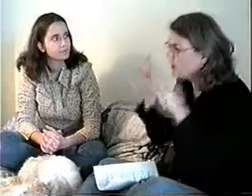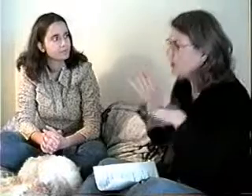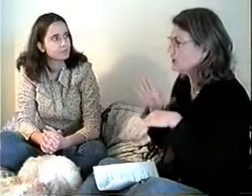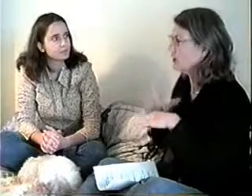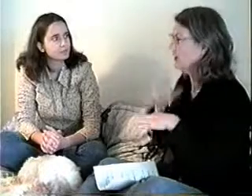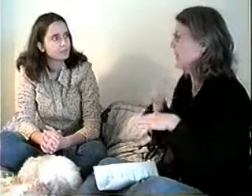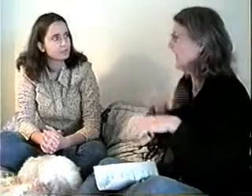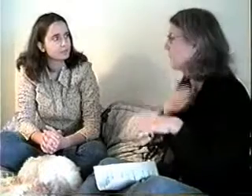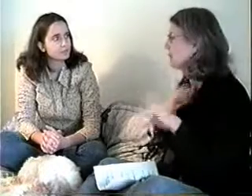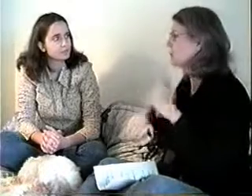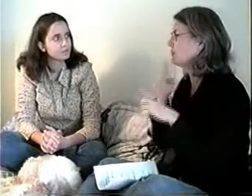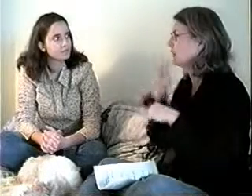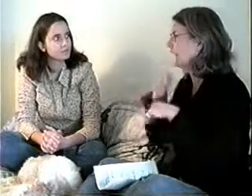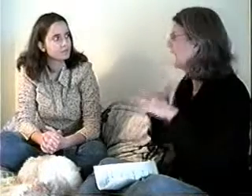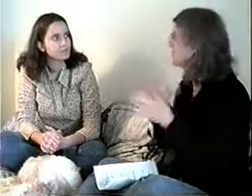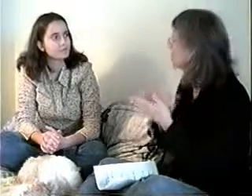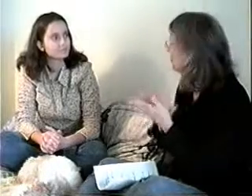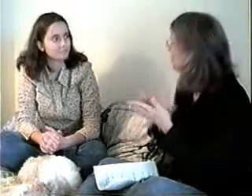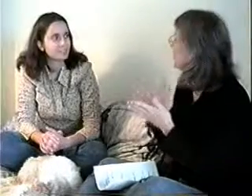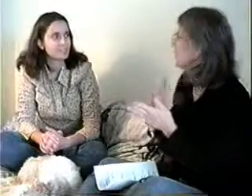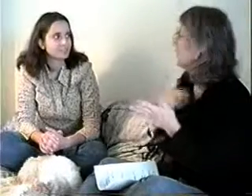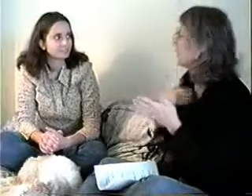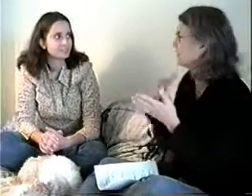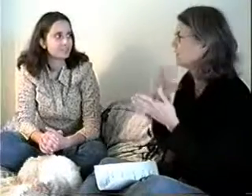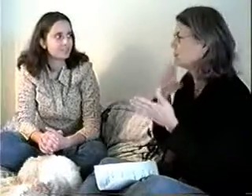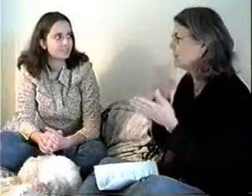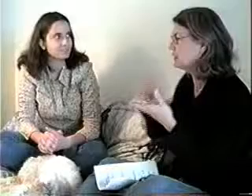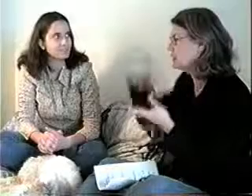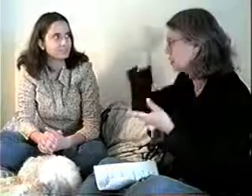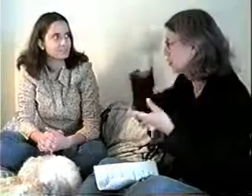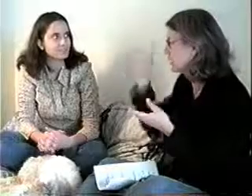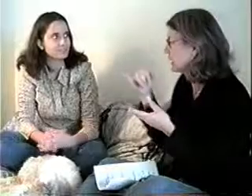focused on happy to be at school, happy to be learning.